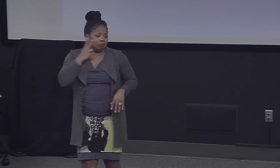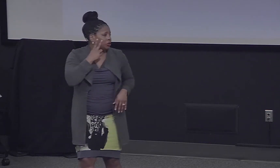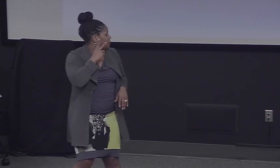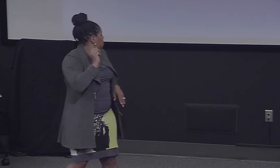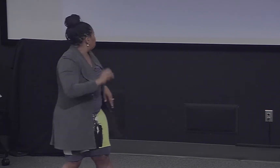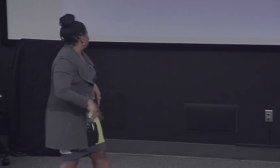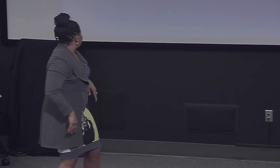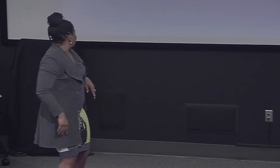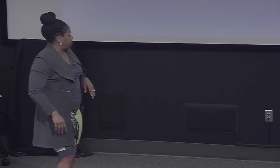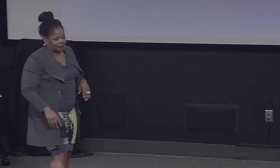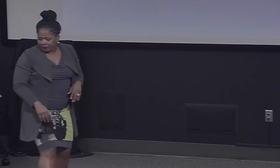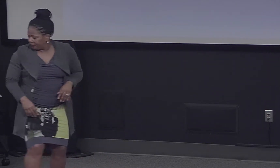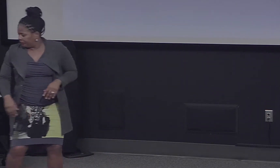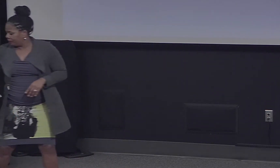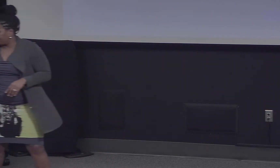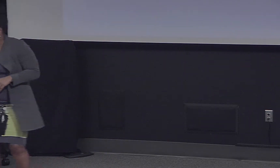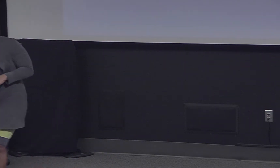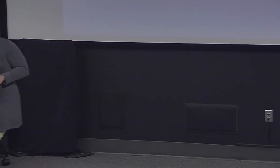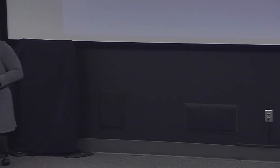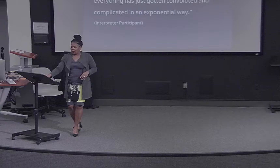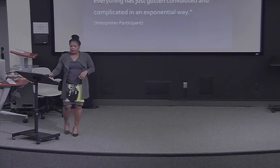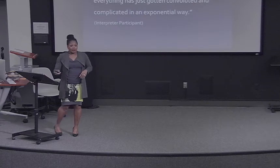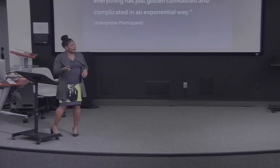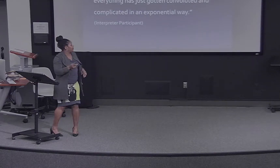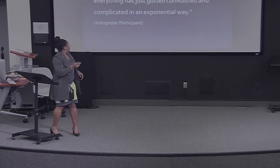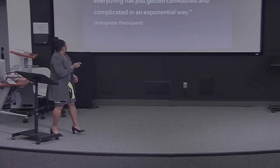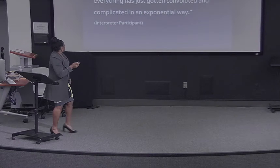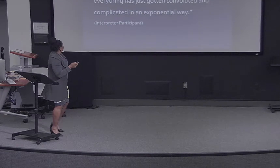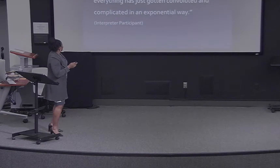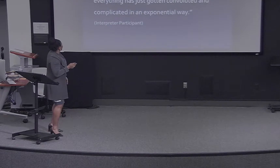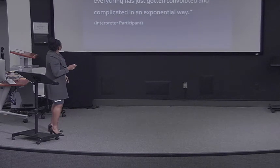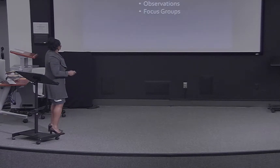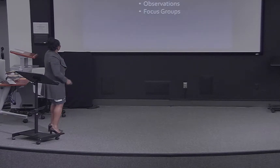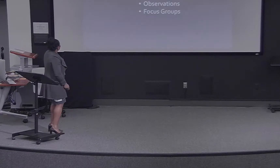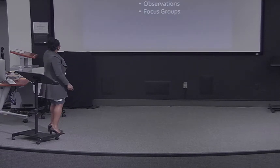trained to even look at it that way? So those are some of the questions that started appearing in this.